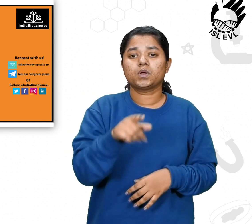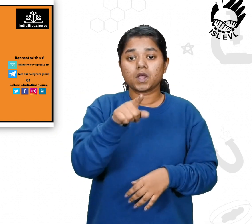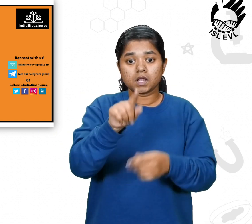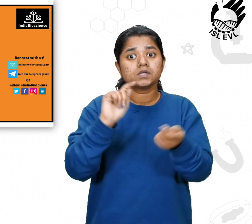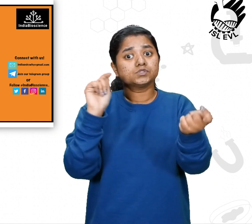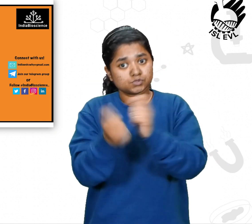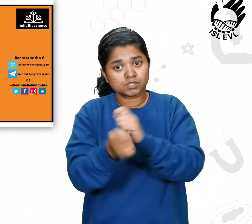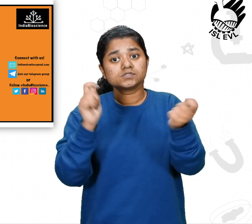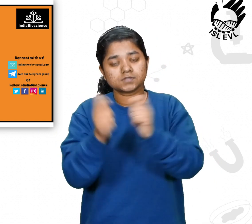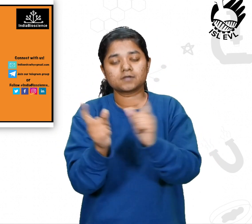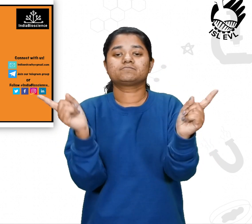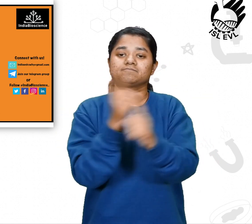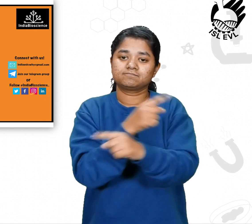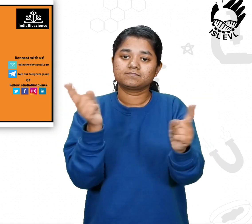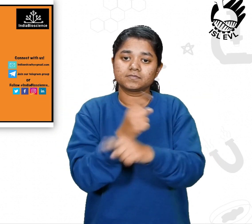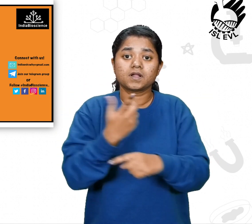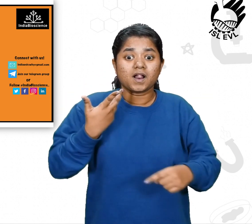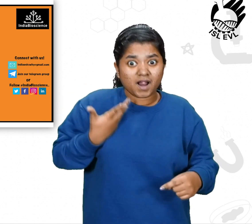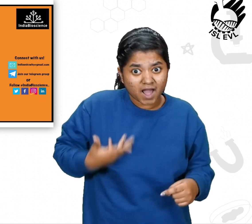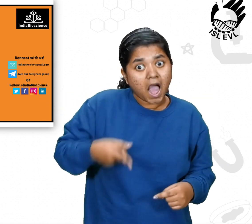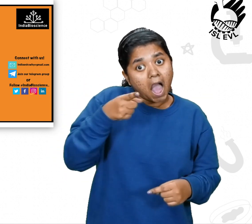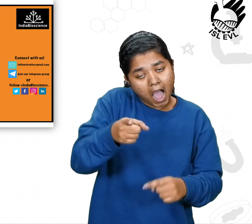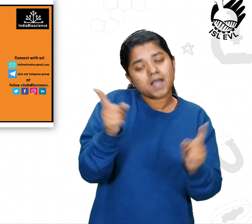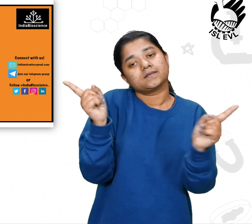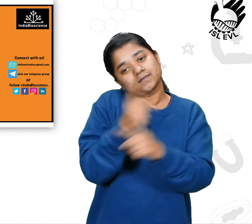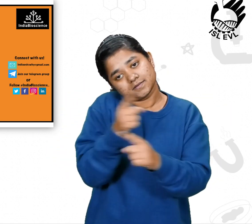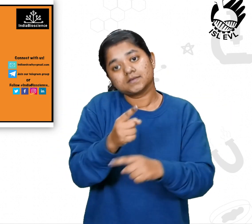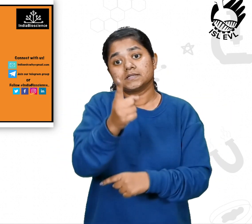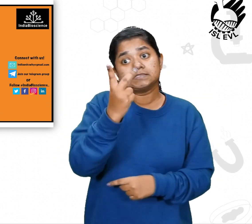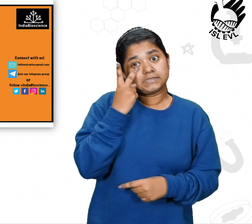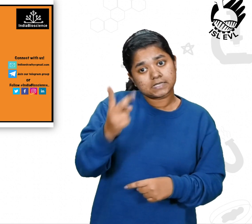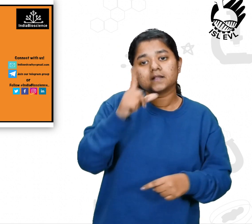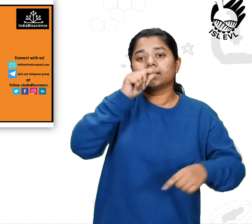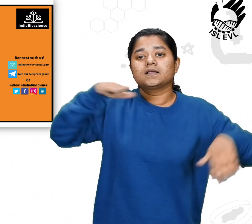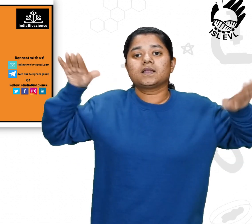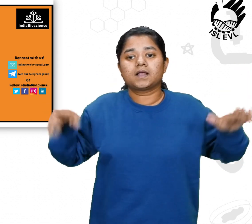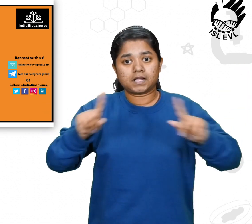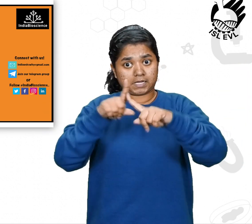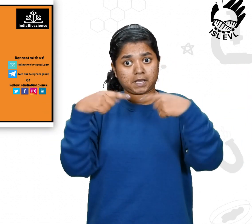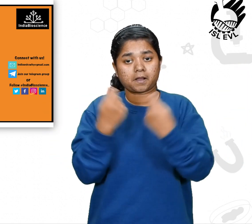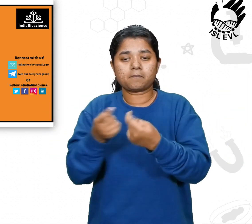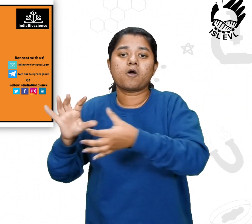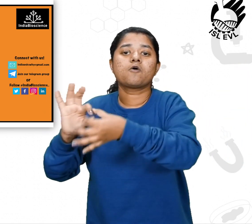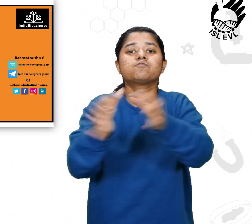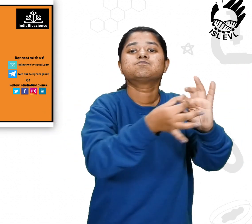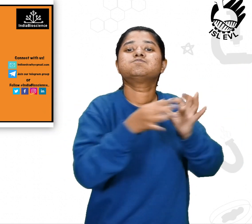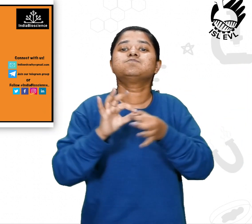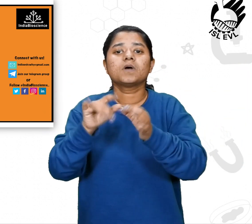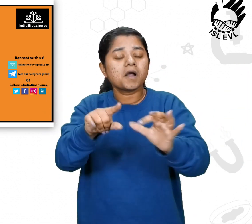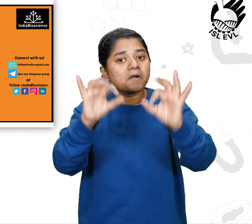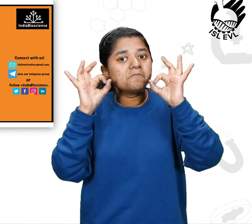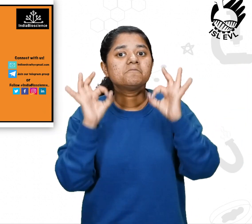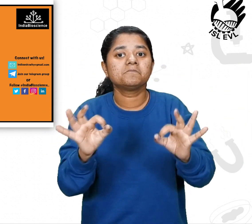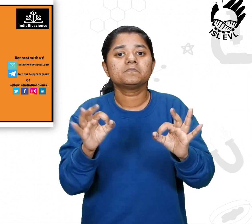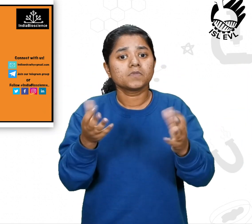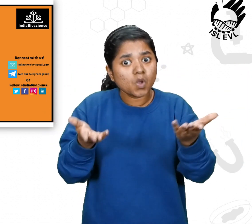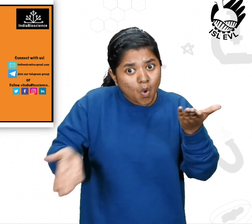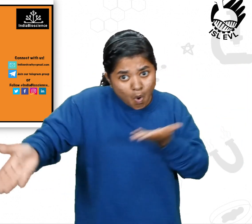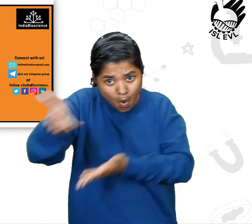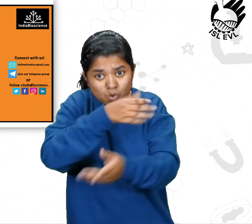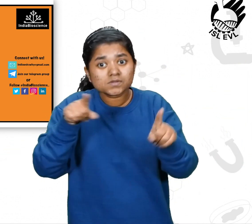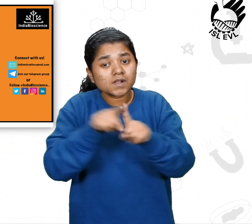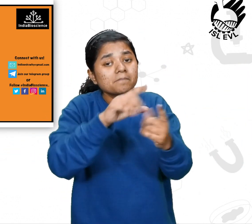that's some bird team spirit right there. And we ought to learn the team spirit from these birds.